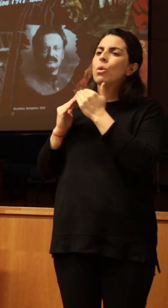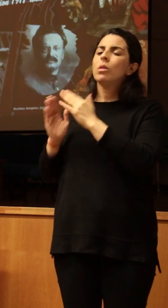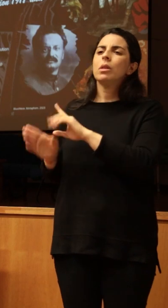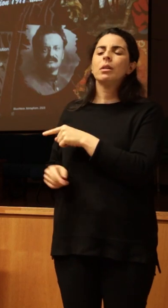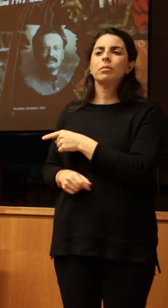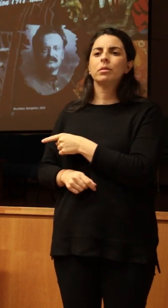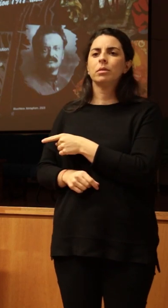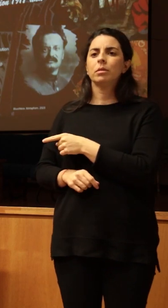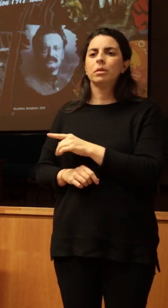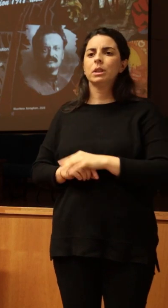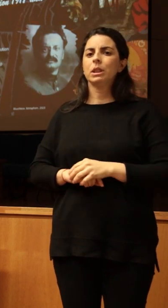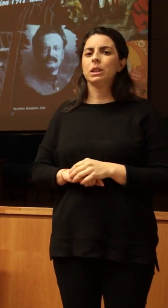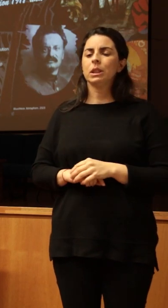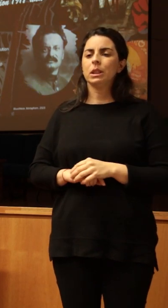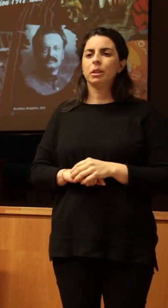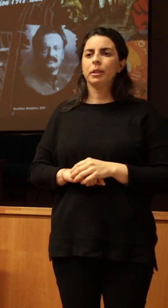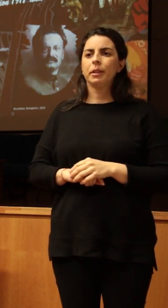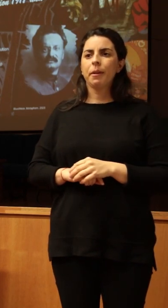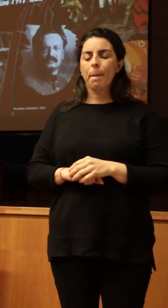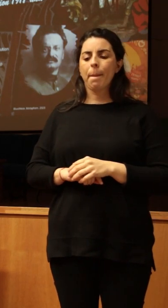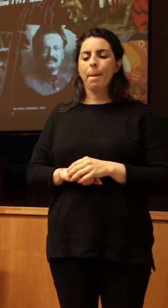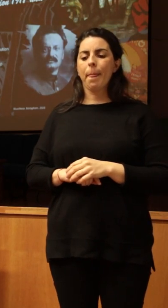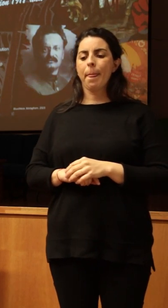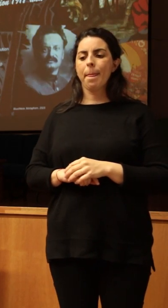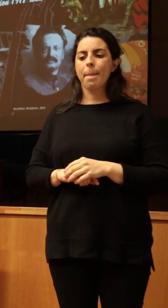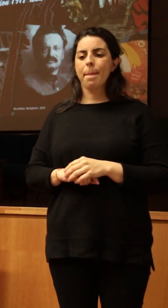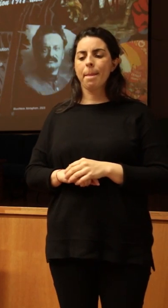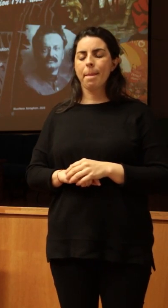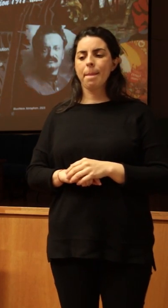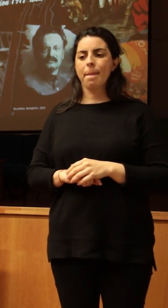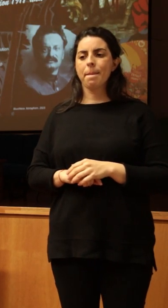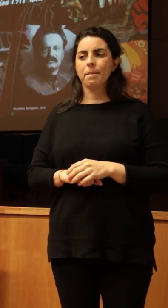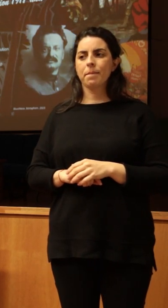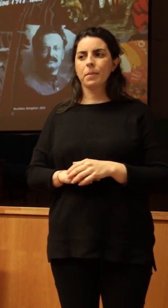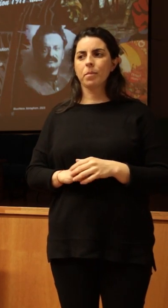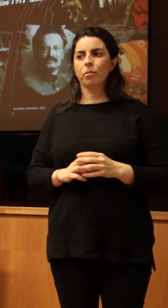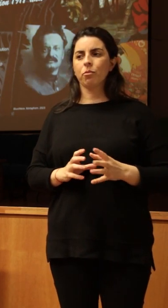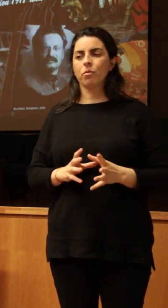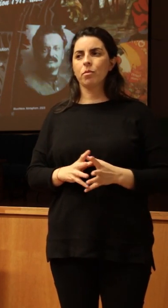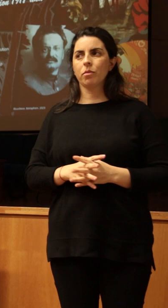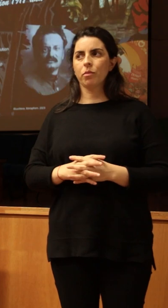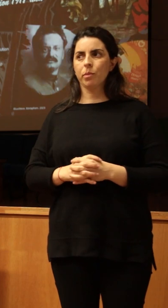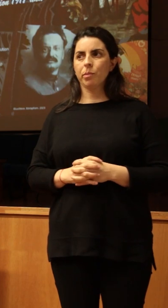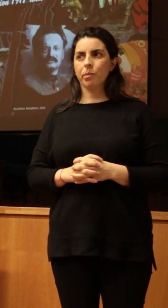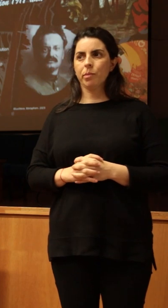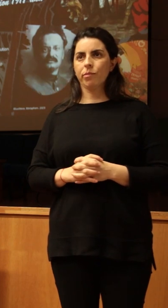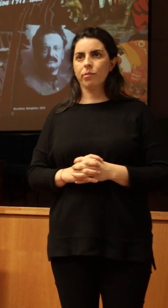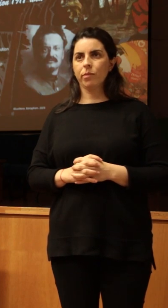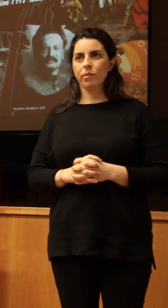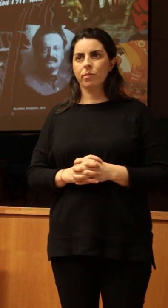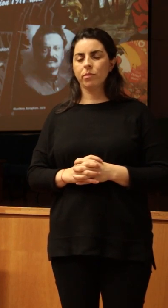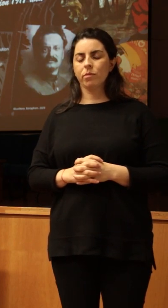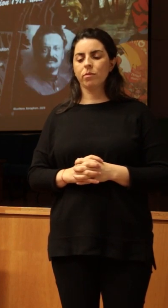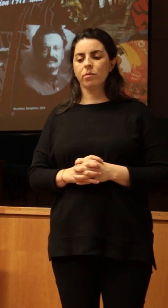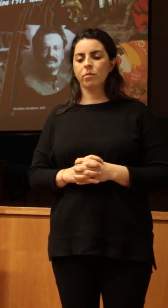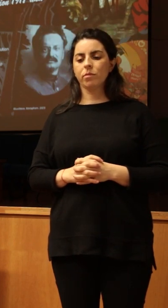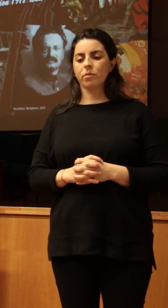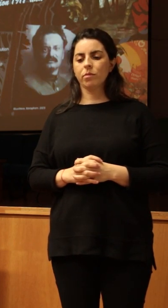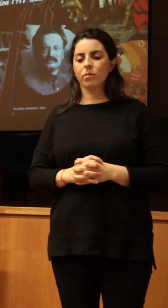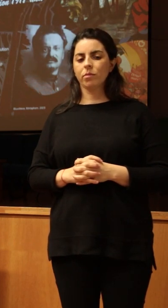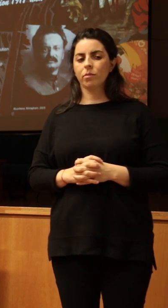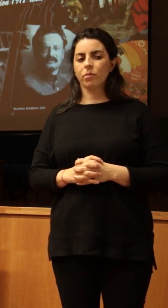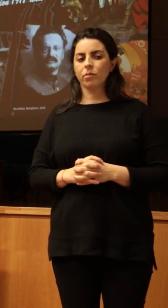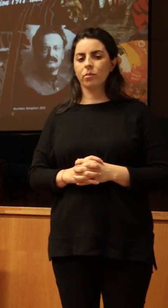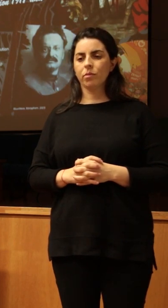little, I have a confusion because I understood that in a moment you said that he was 46 when he was a doctor in the war. Yeah. And